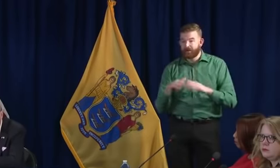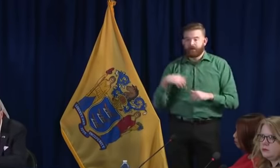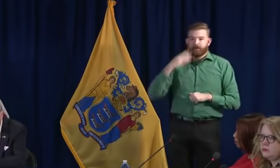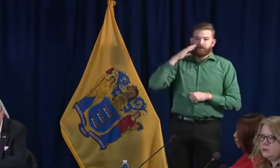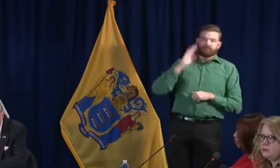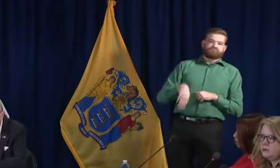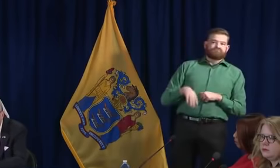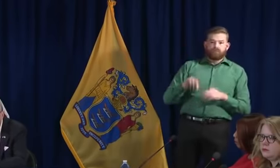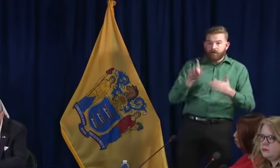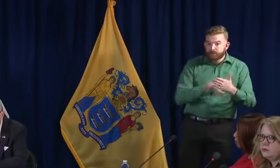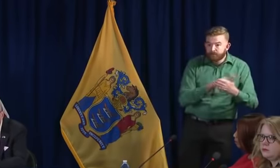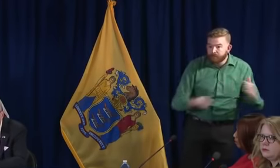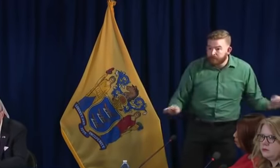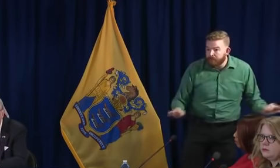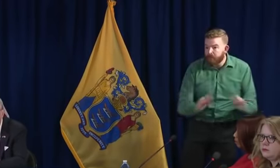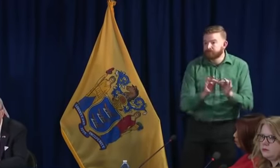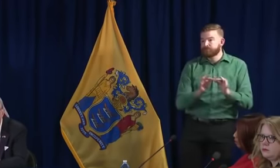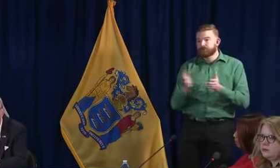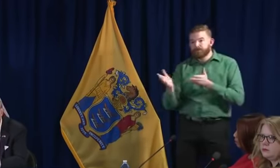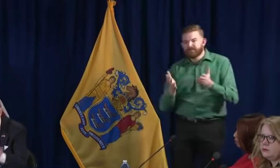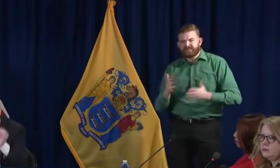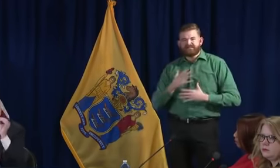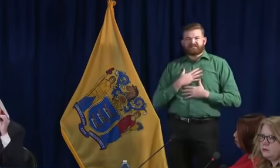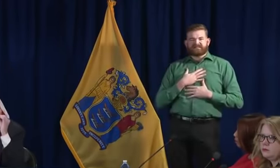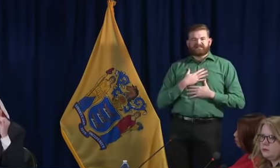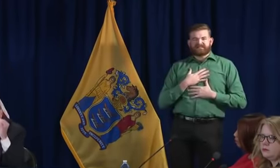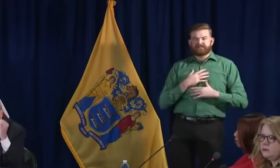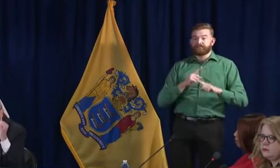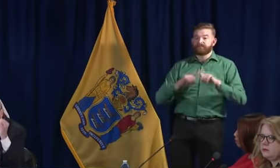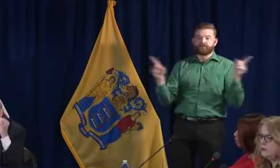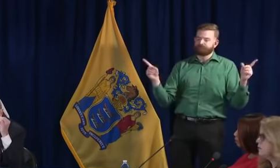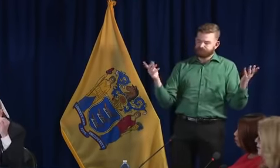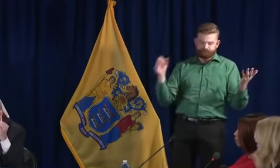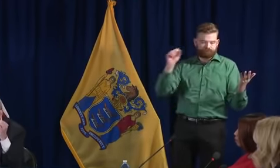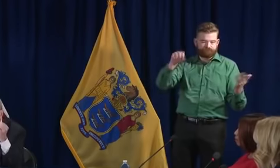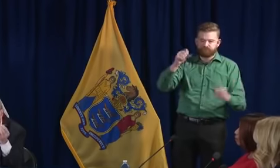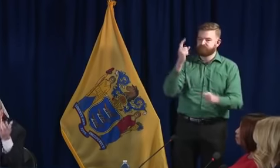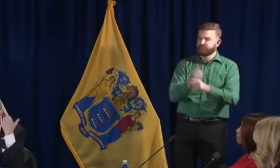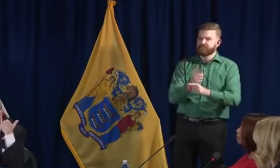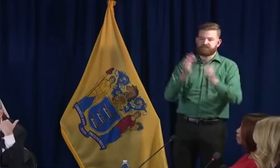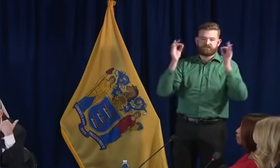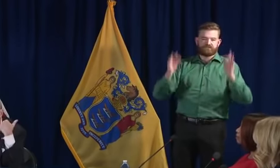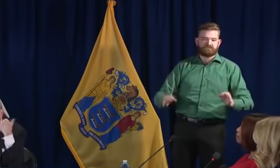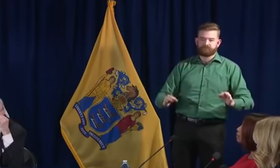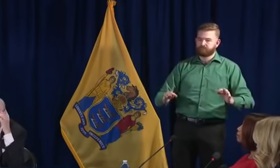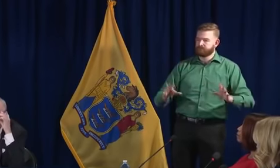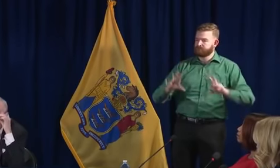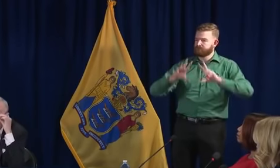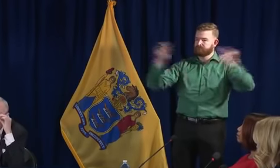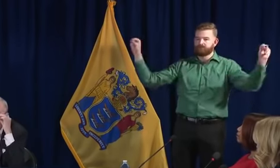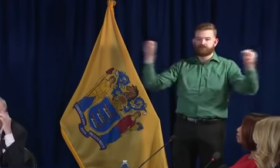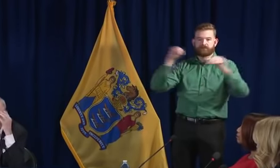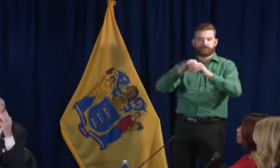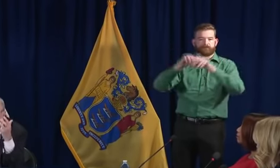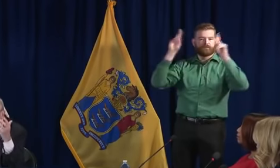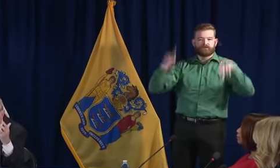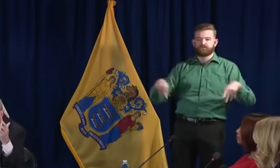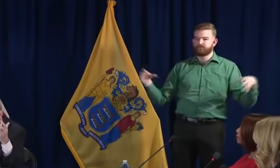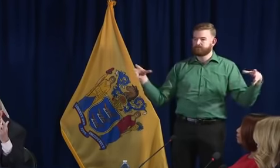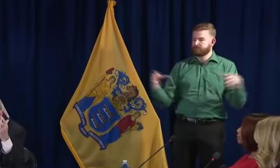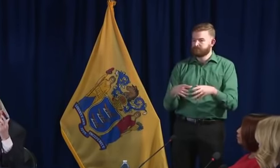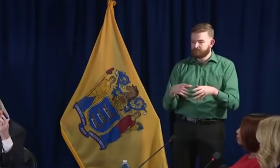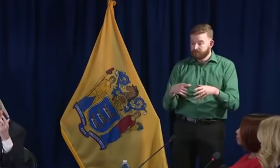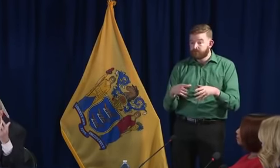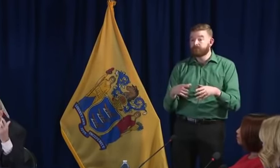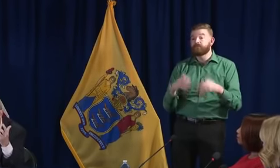but in these times, it is the right call. And may I say this as clearly as possible, several very dear